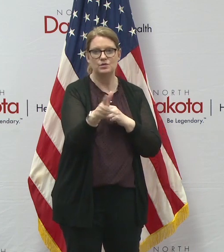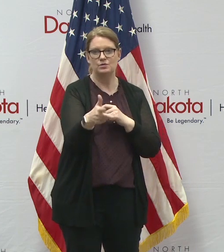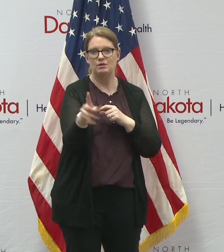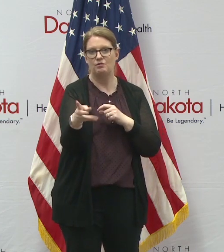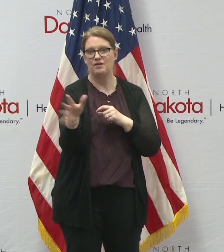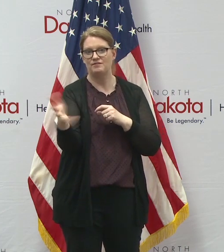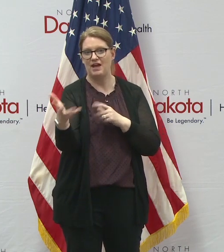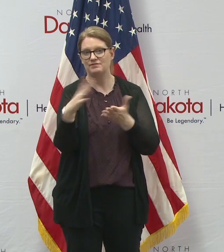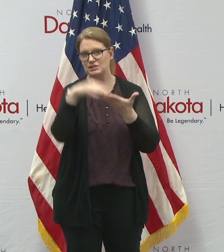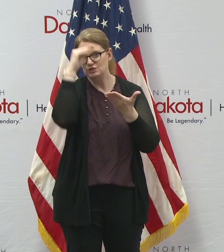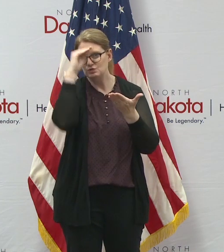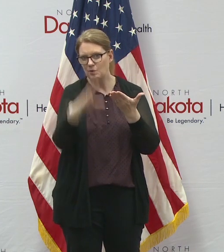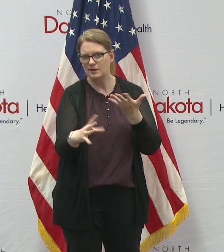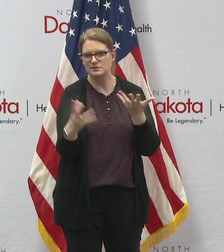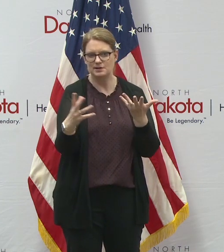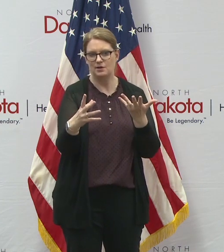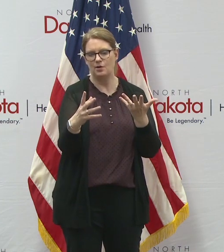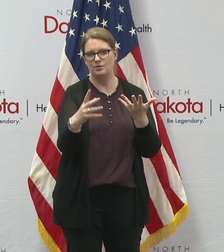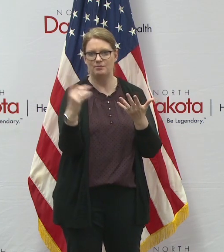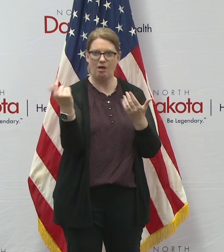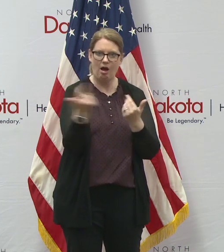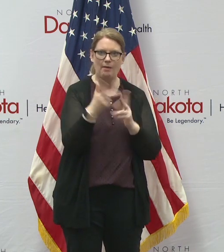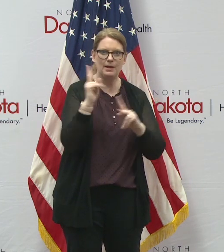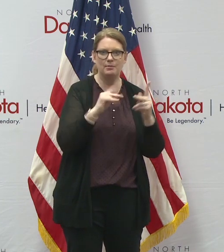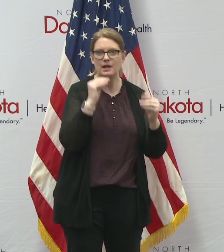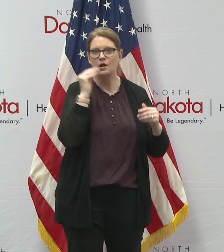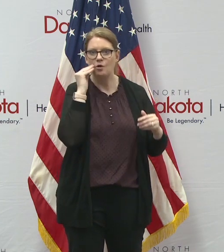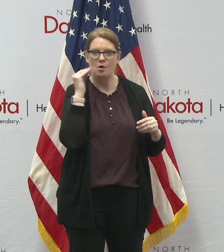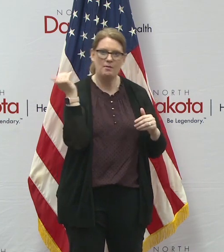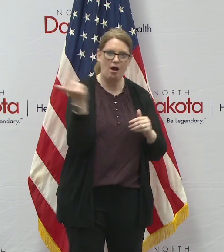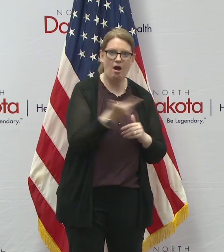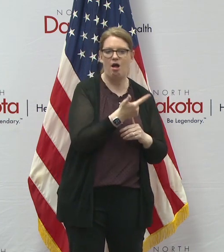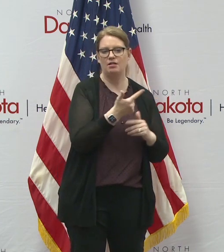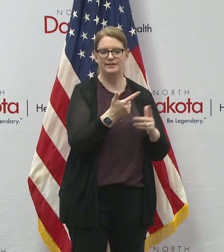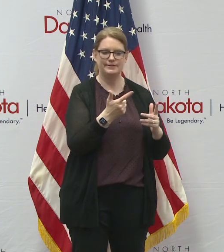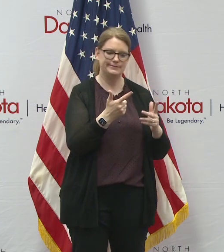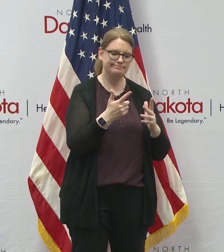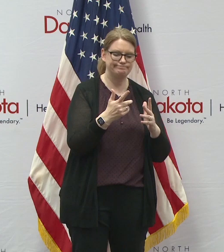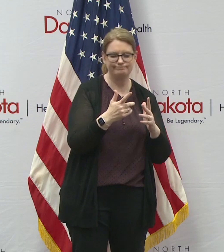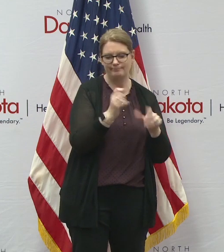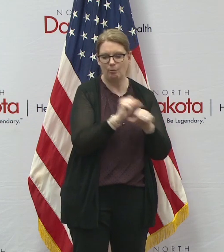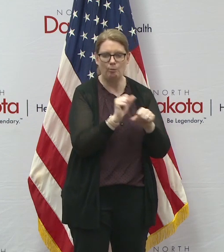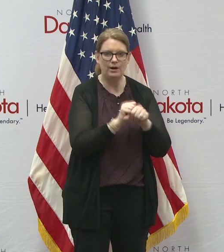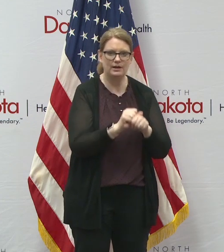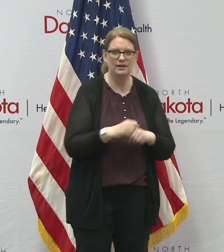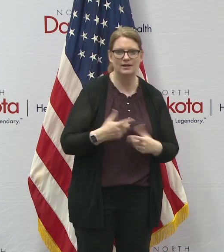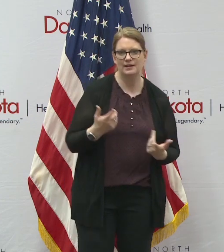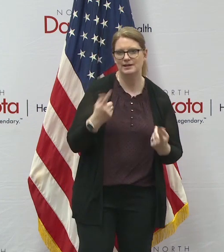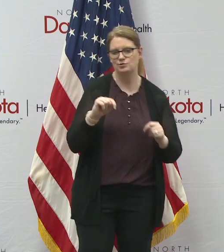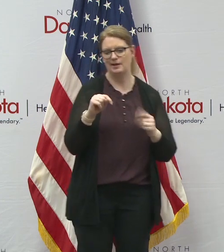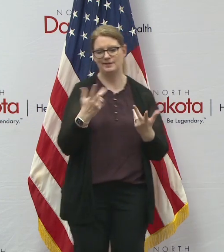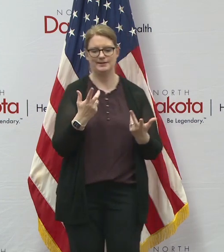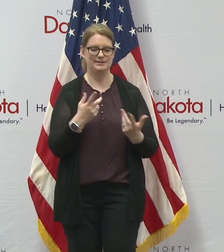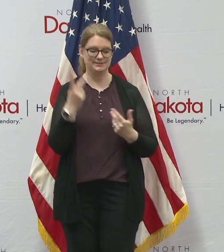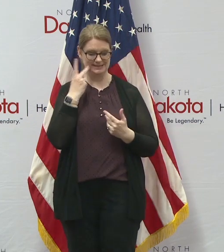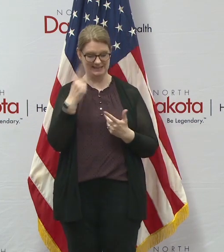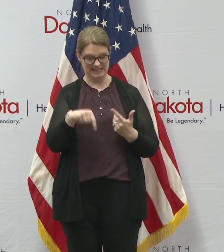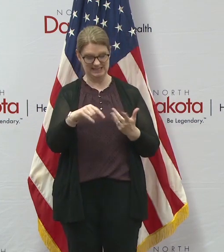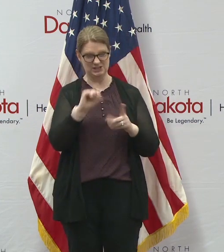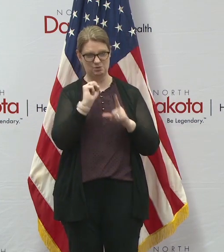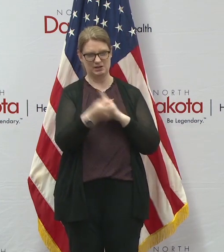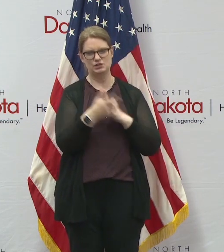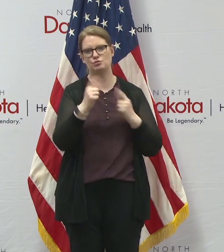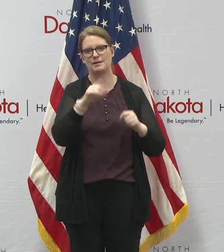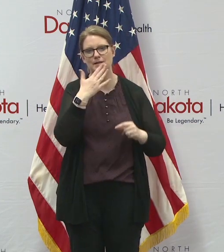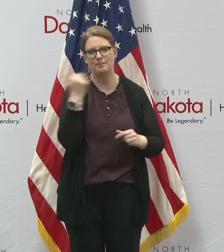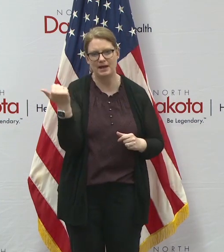students in the house. So everyone is really stepping up and being a true North Dakotan and making sure that they're just making the best out of a situation. So we've informed all of our school